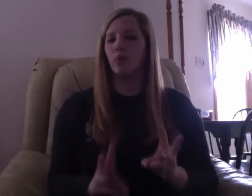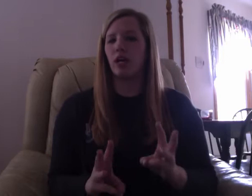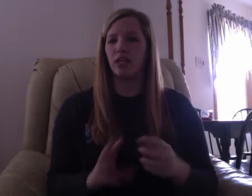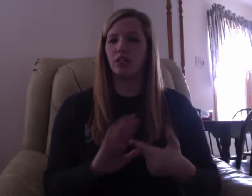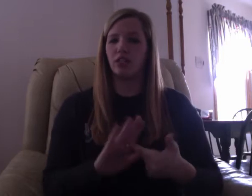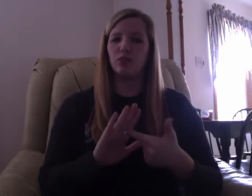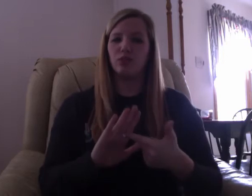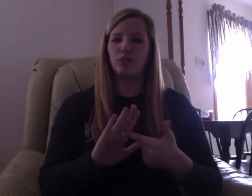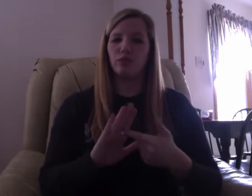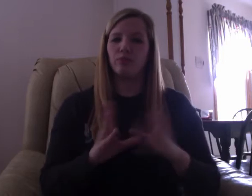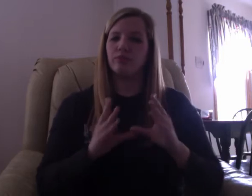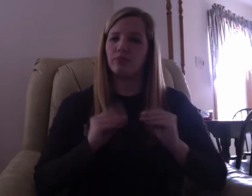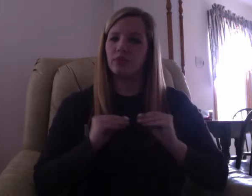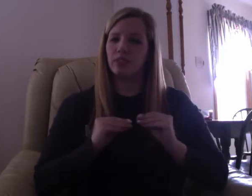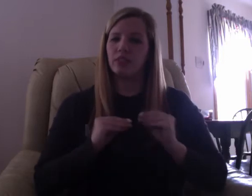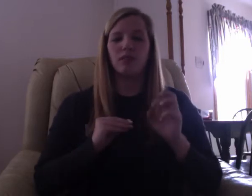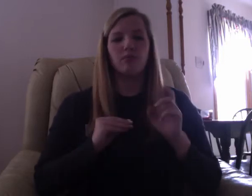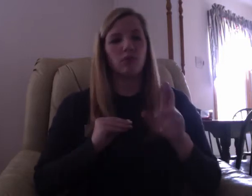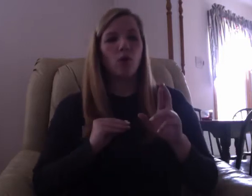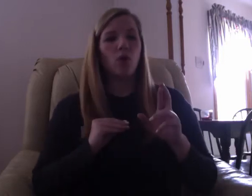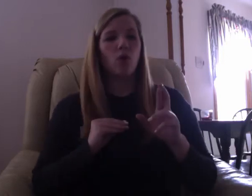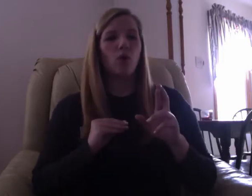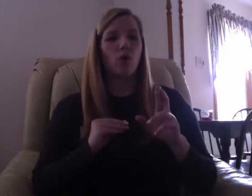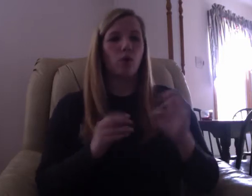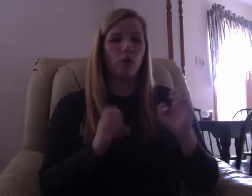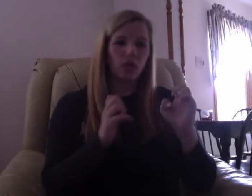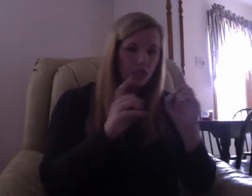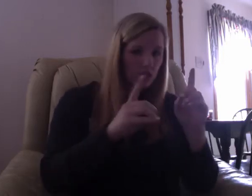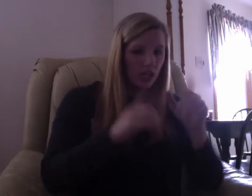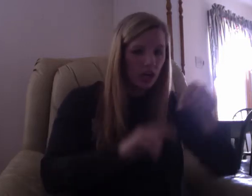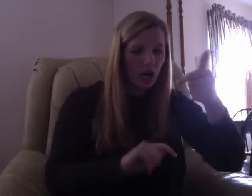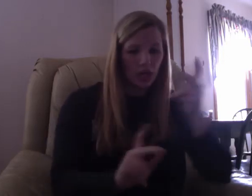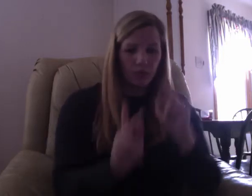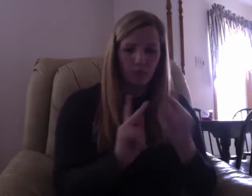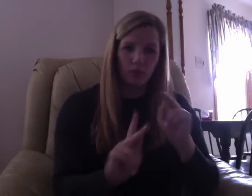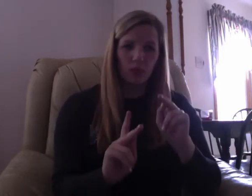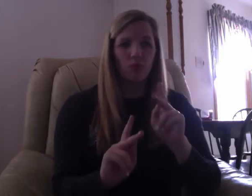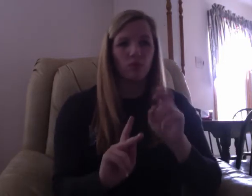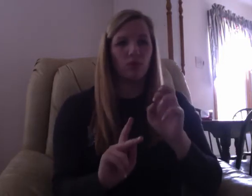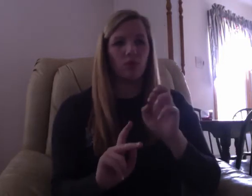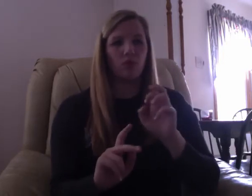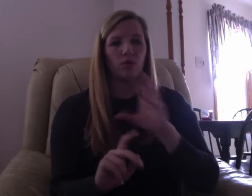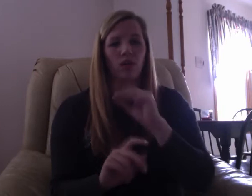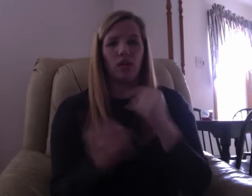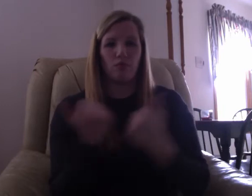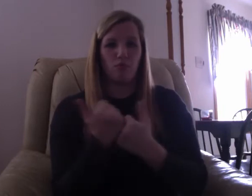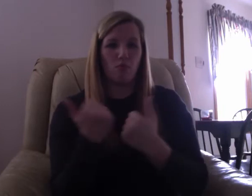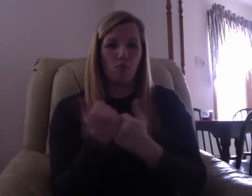accepting or that they're willing to educate others and promote acceptance, not so much as